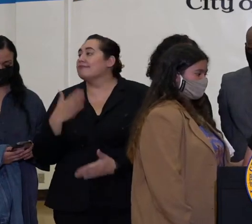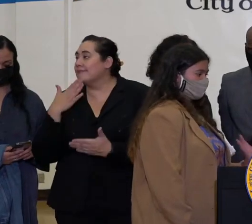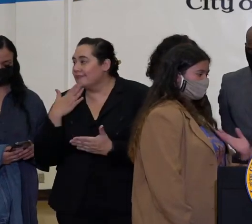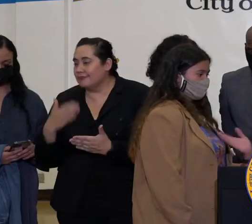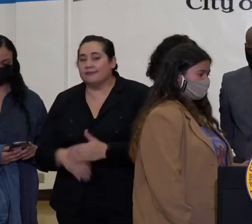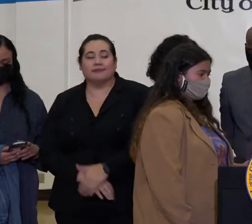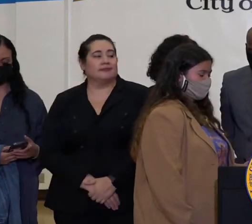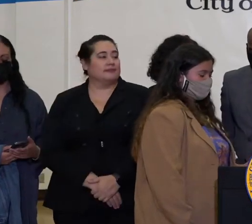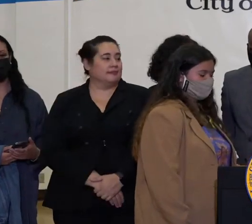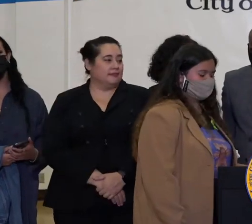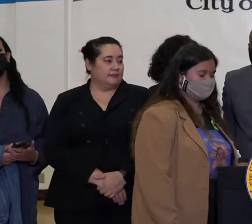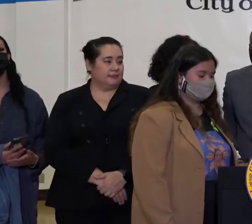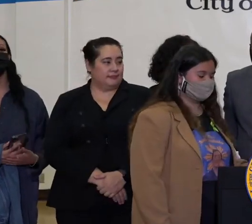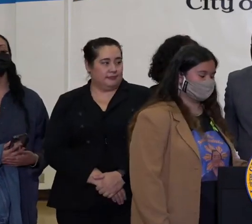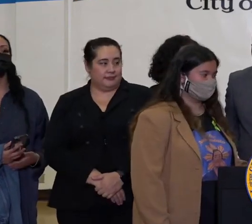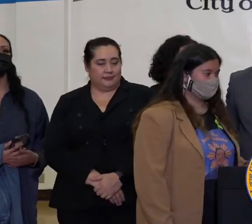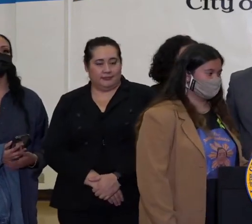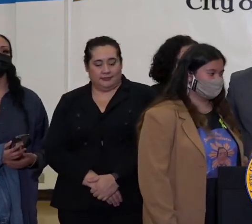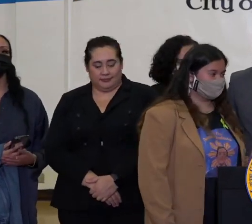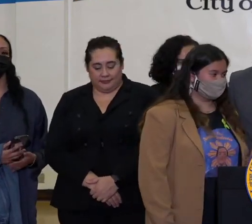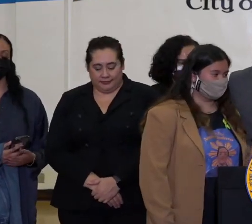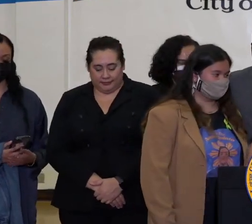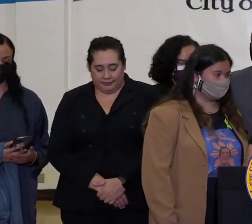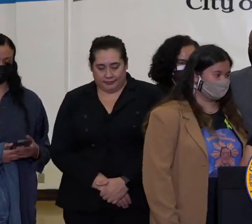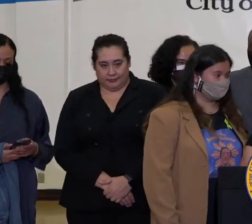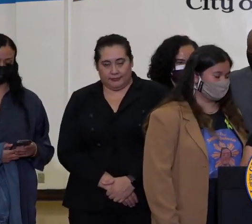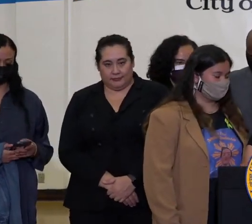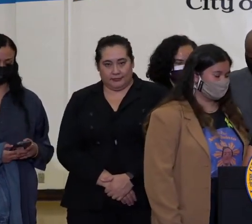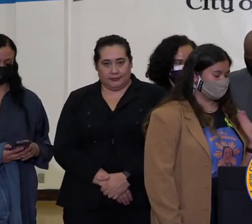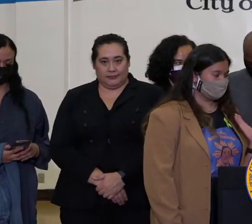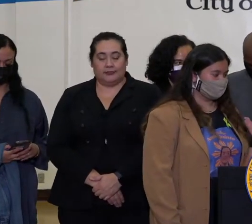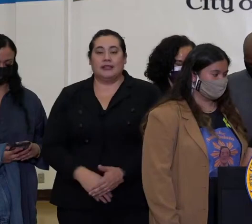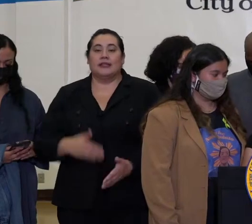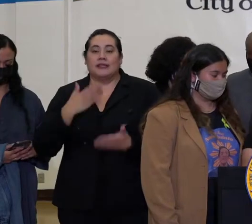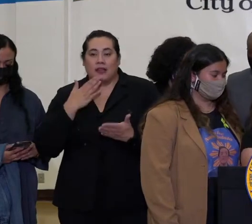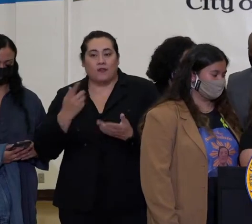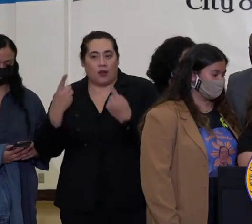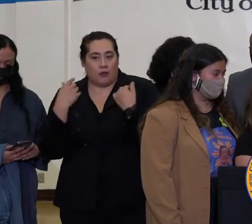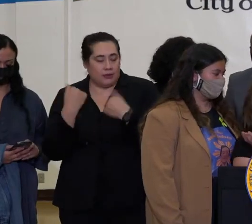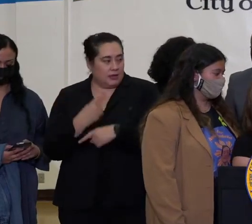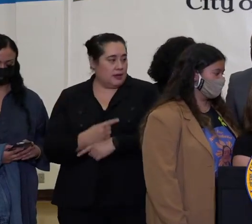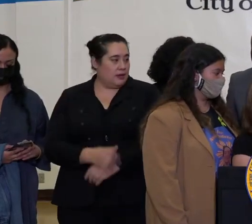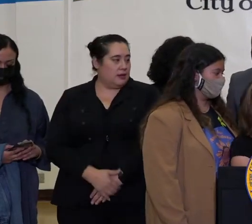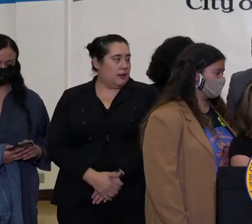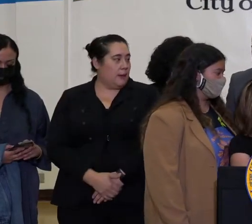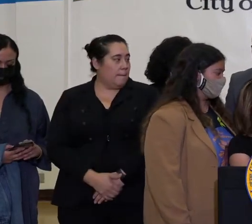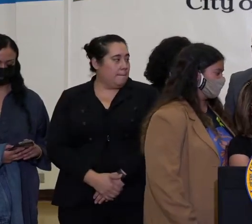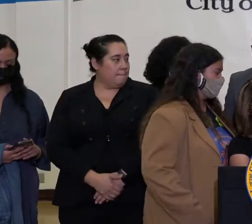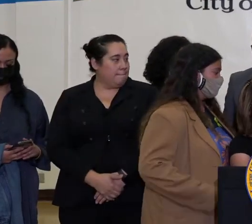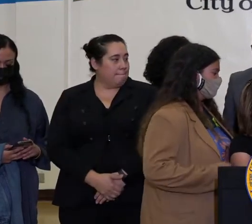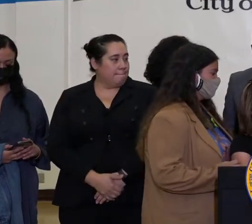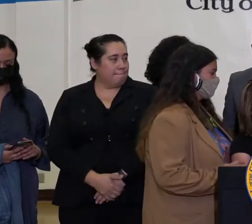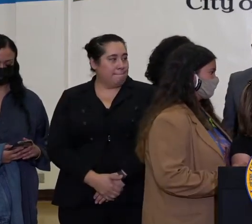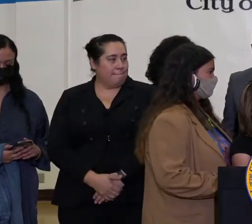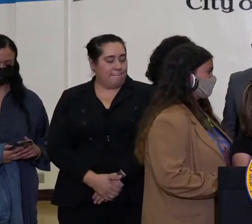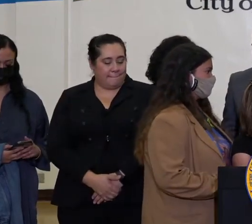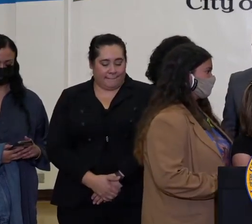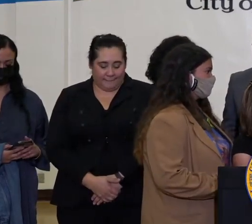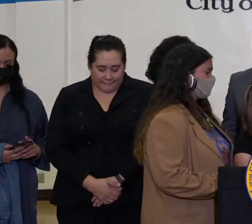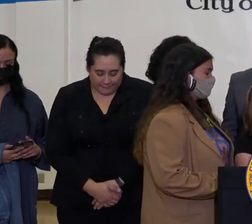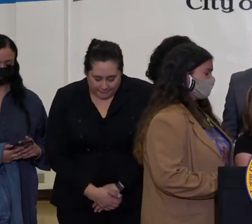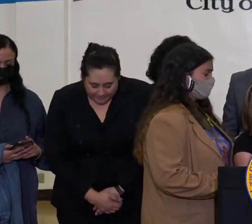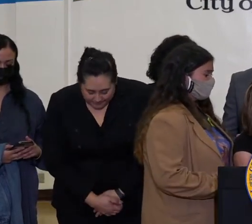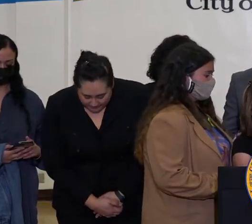very much, Gavin Newsom. Thank you for signing the bill. I cannot thank you guys enough.